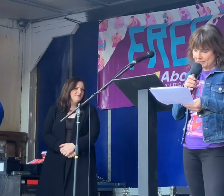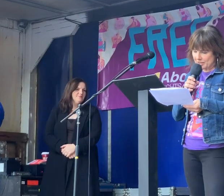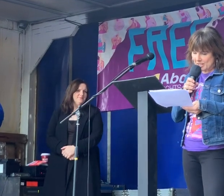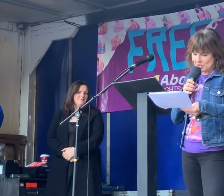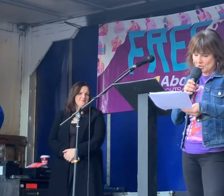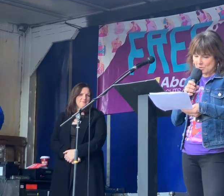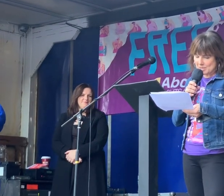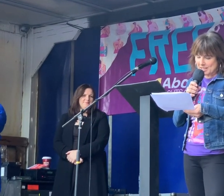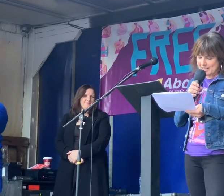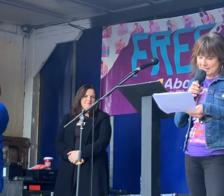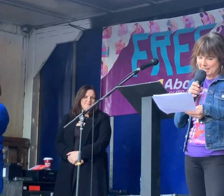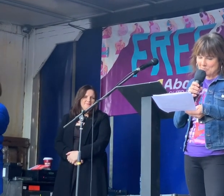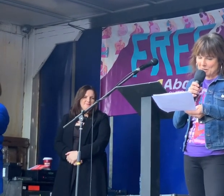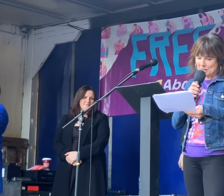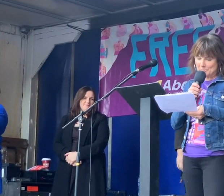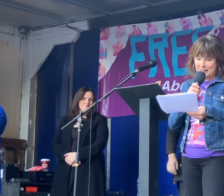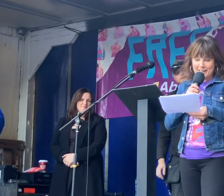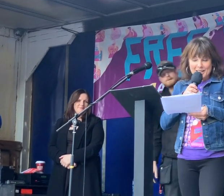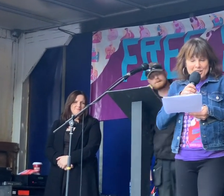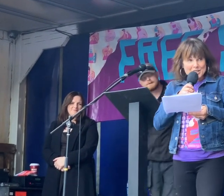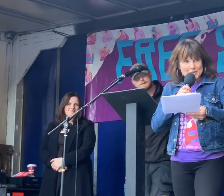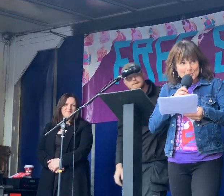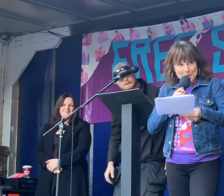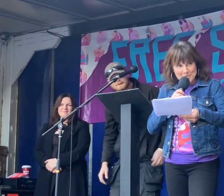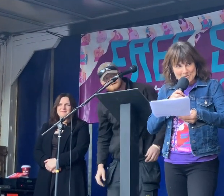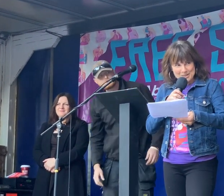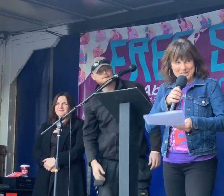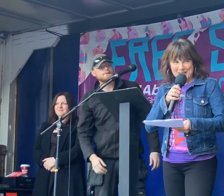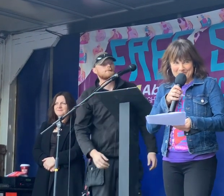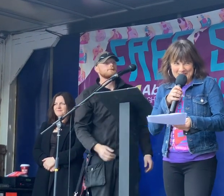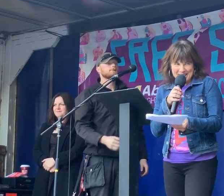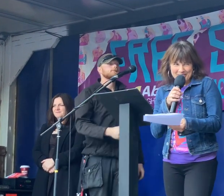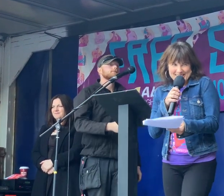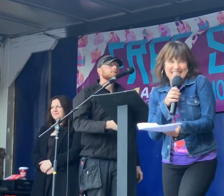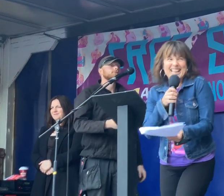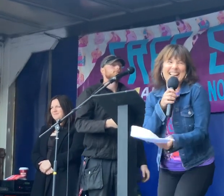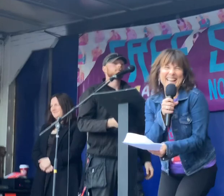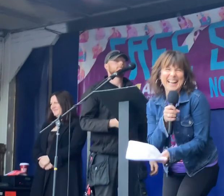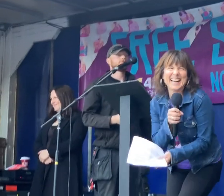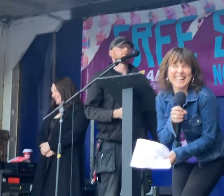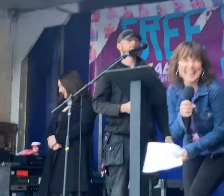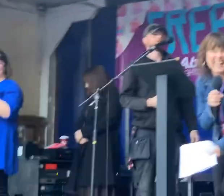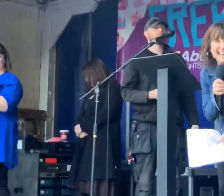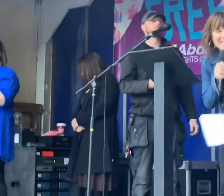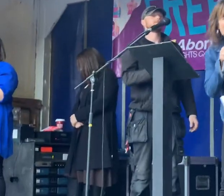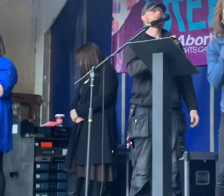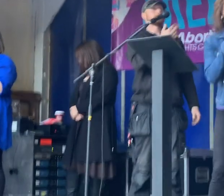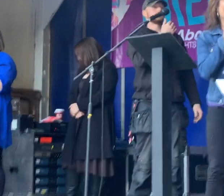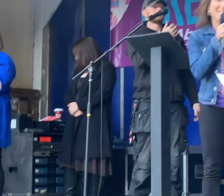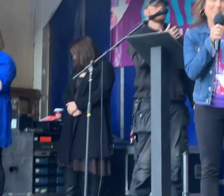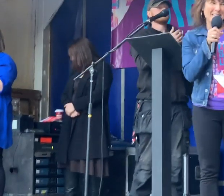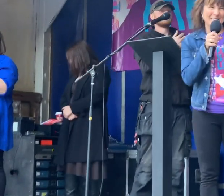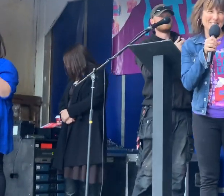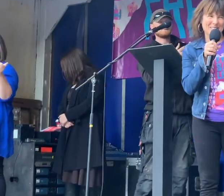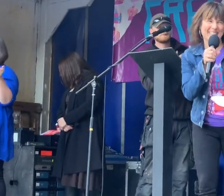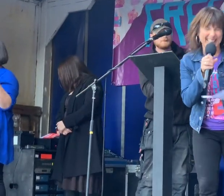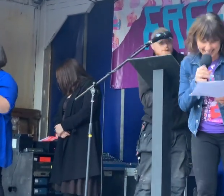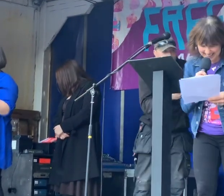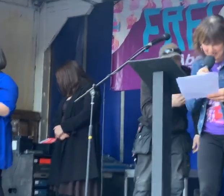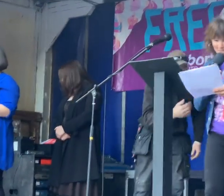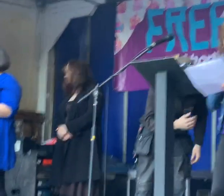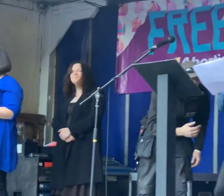Longford Together for Yes during the 2018 campaign. She's a board member. She's giving me evils. You didn't think I'd pick you